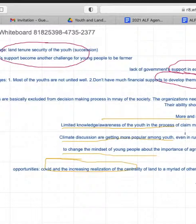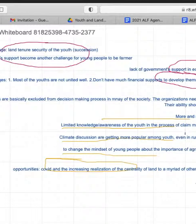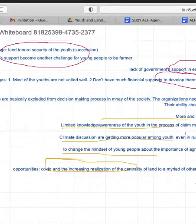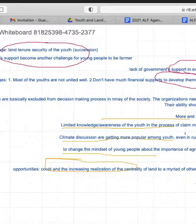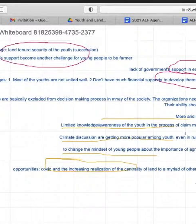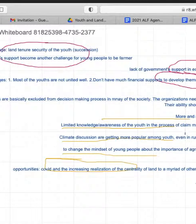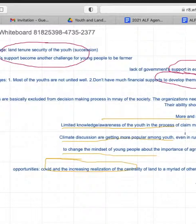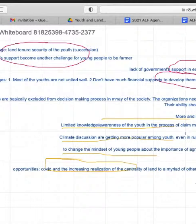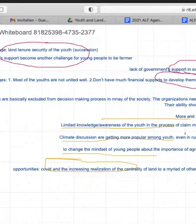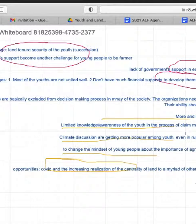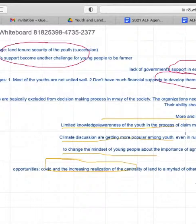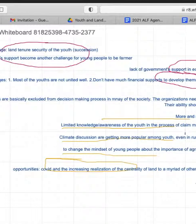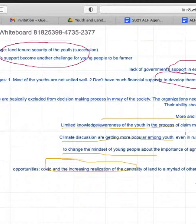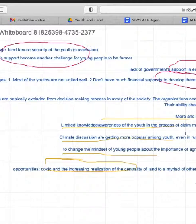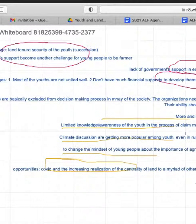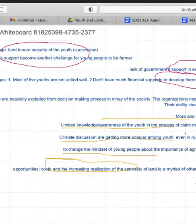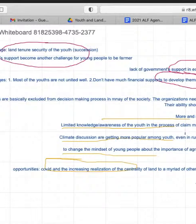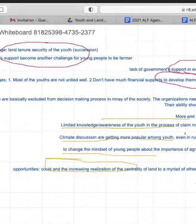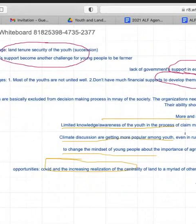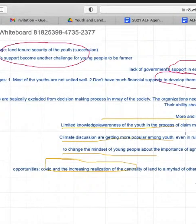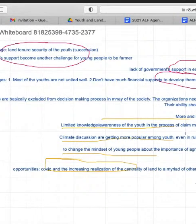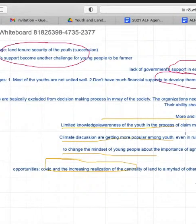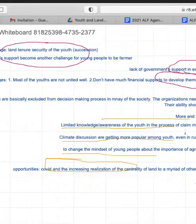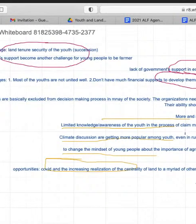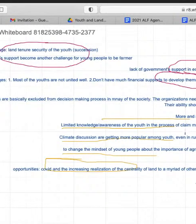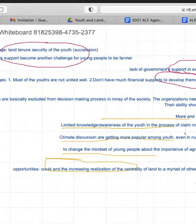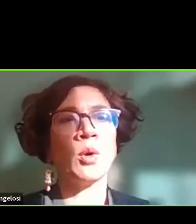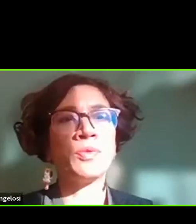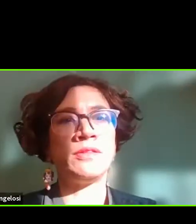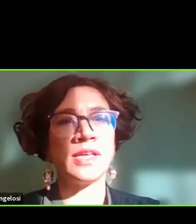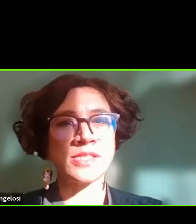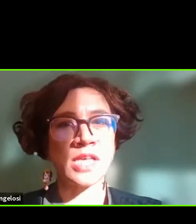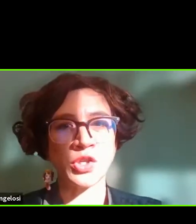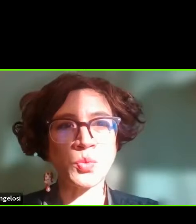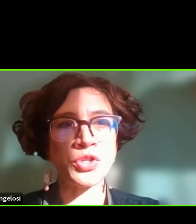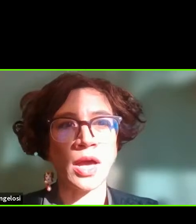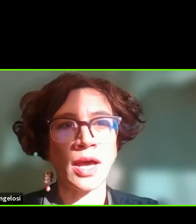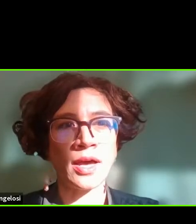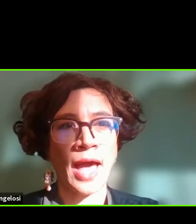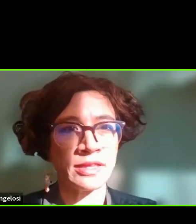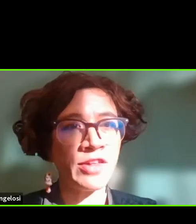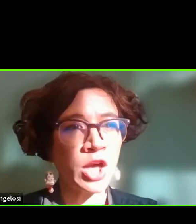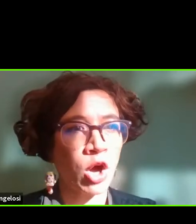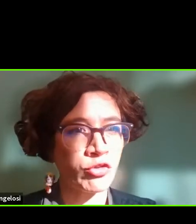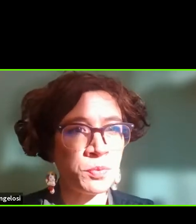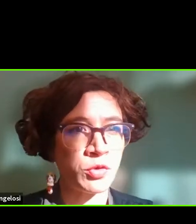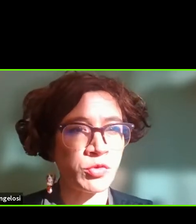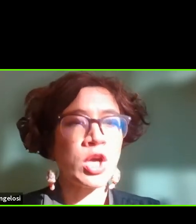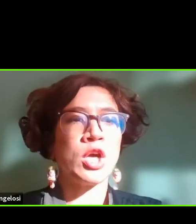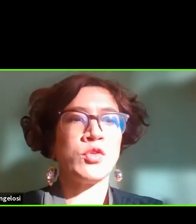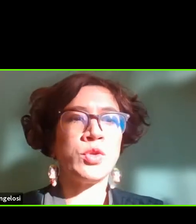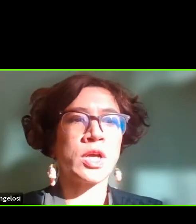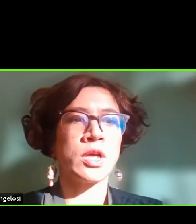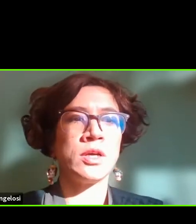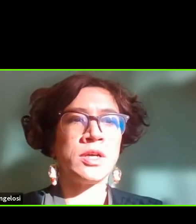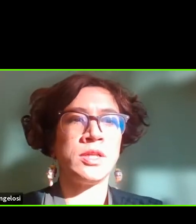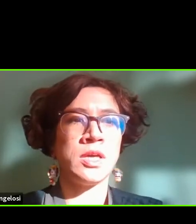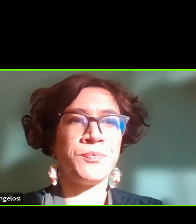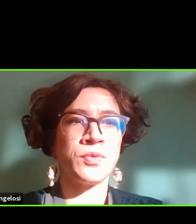this session was exciting for you. I hope that this session would actively contribute